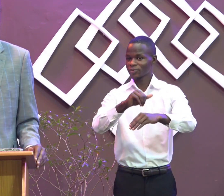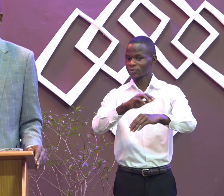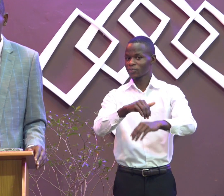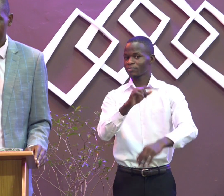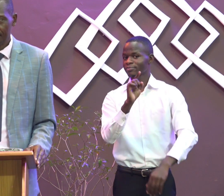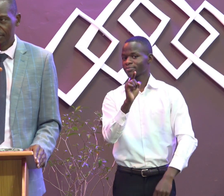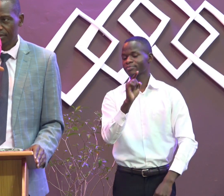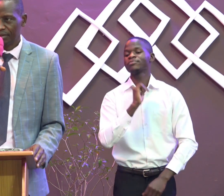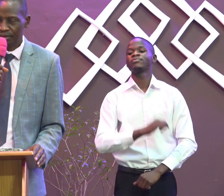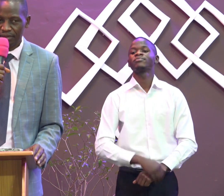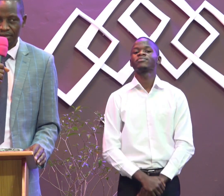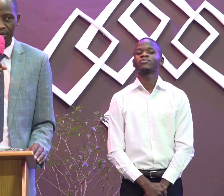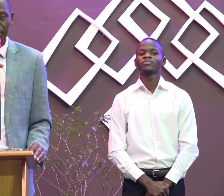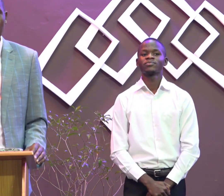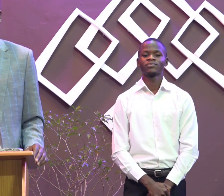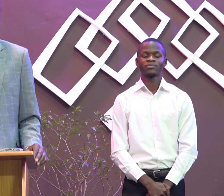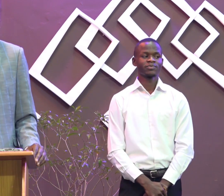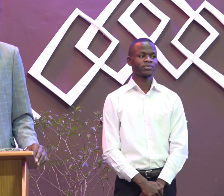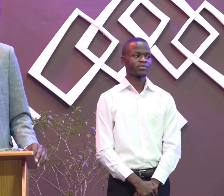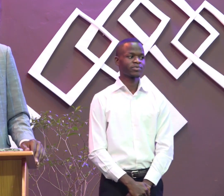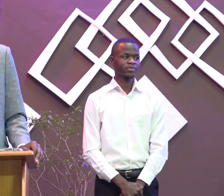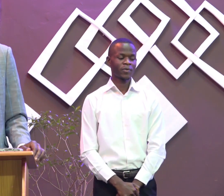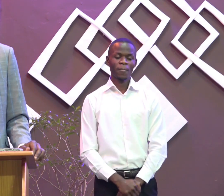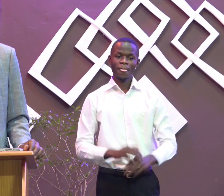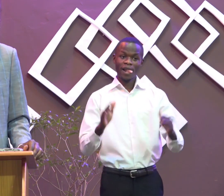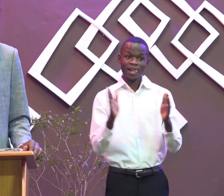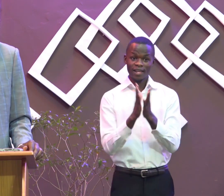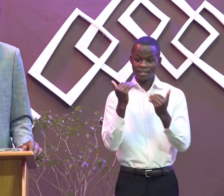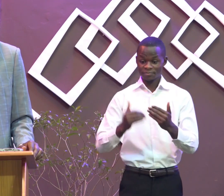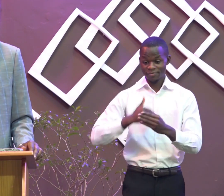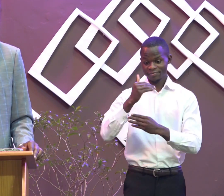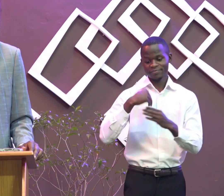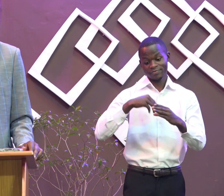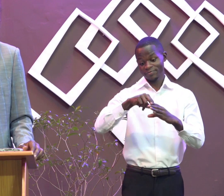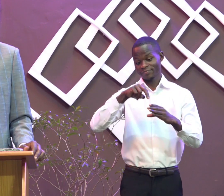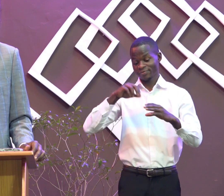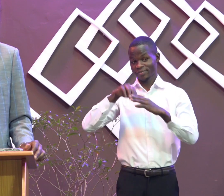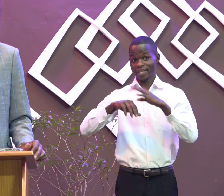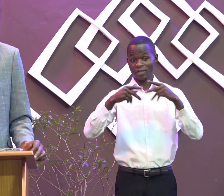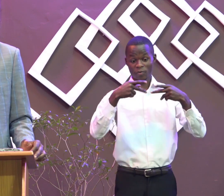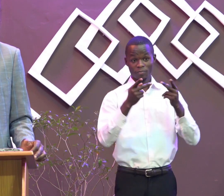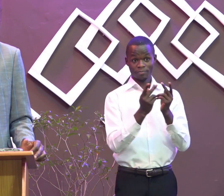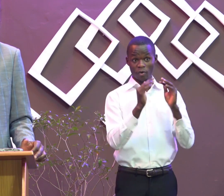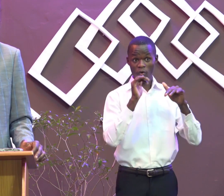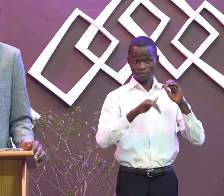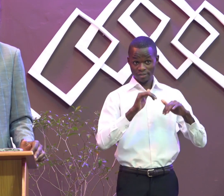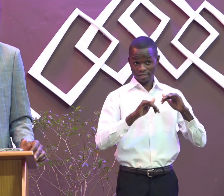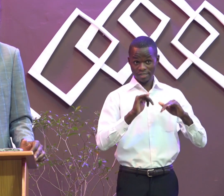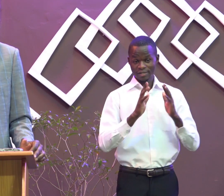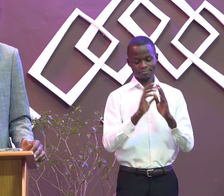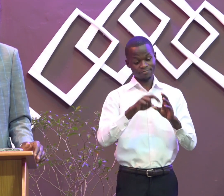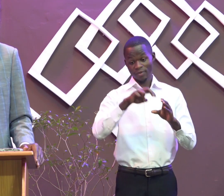if I don't, they will call you. Nefurumamu mu ofisi. I went out of the office. Enzire